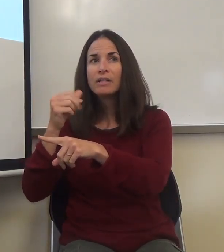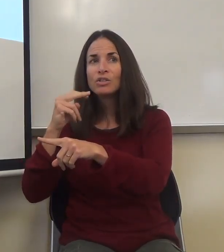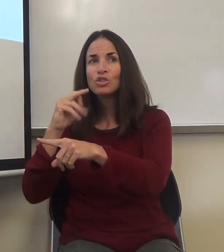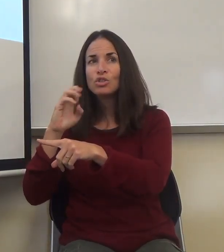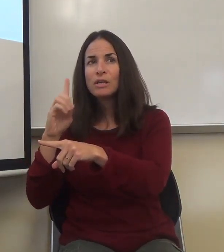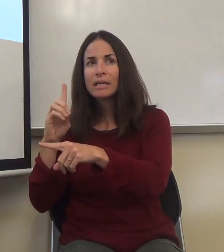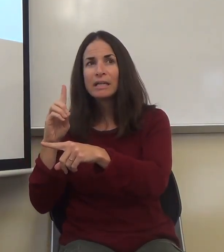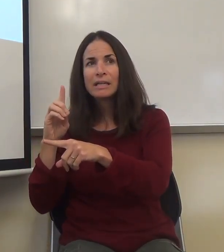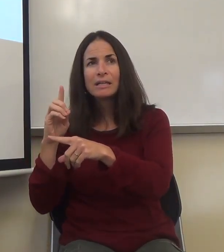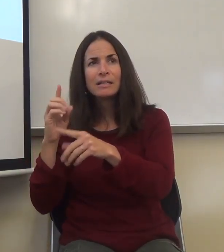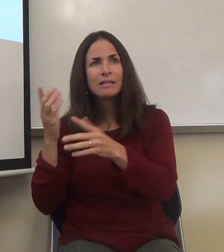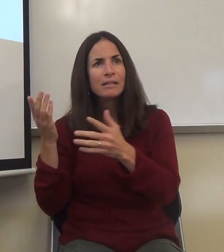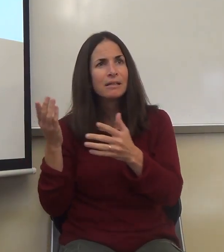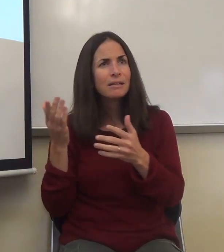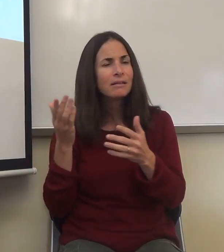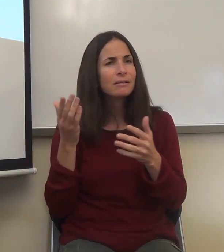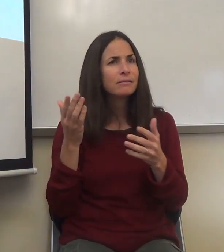a legacy?